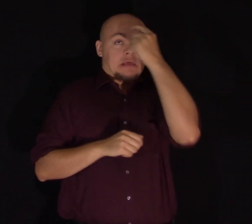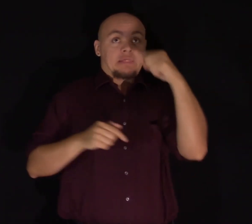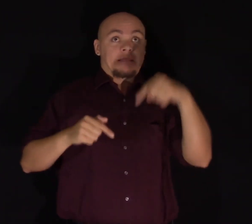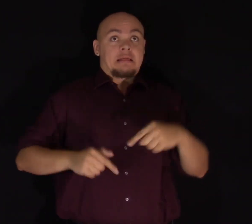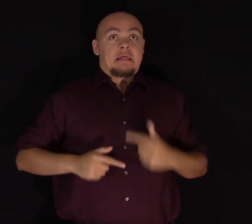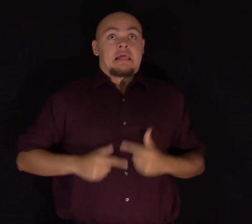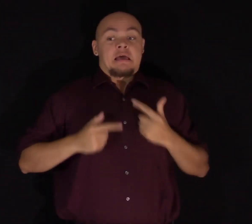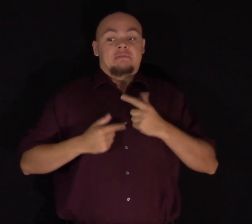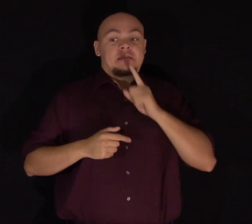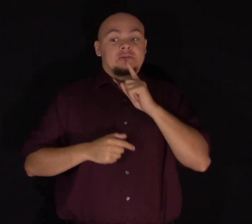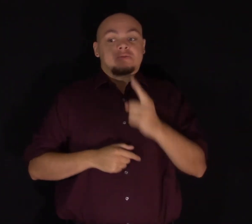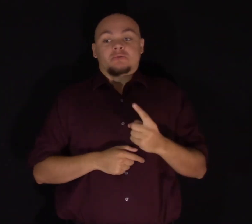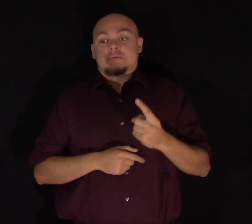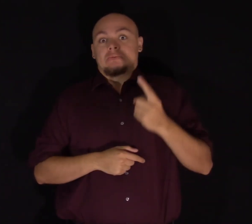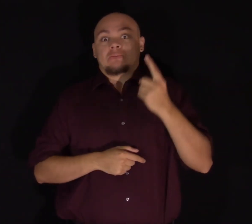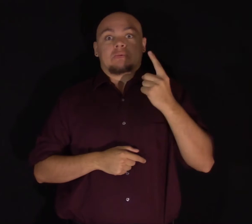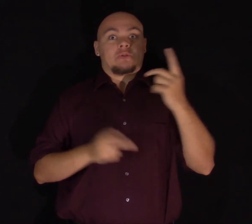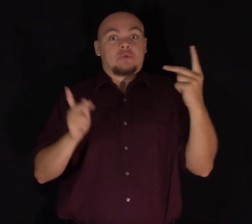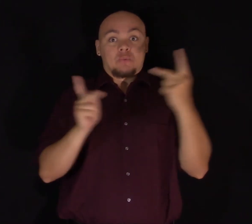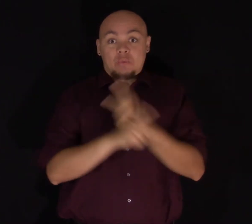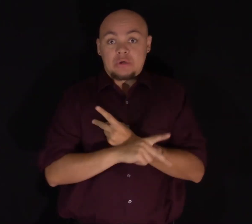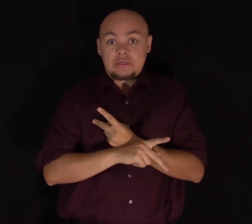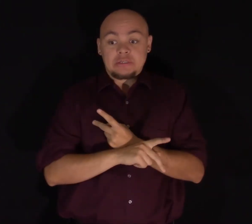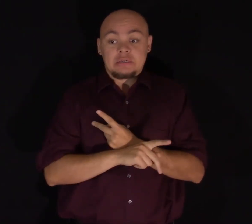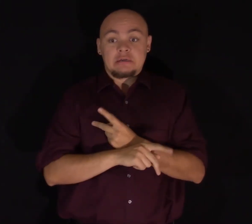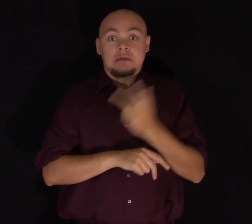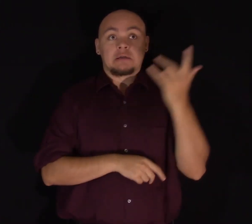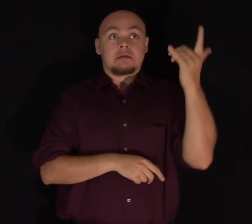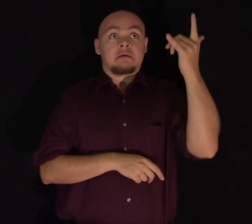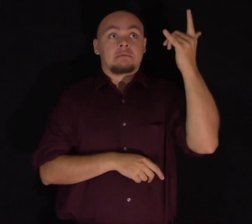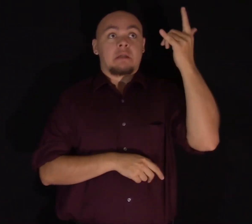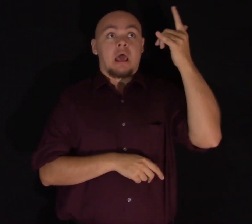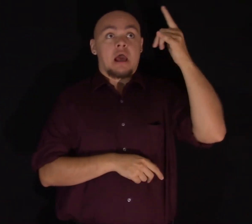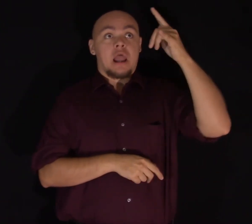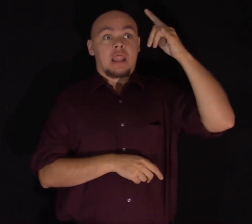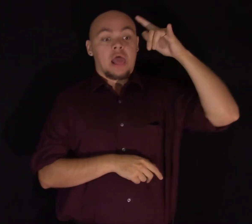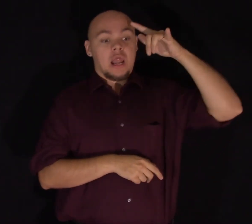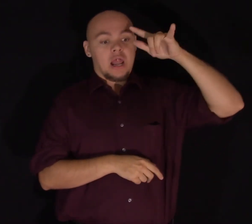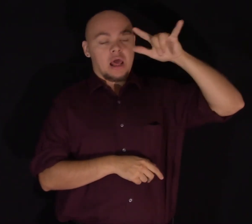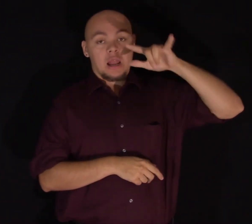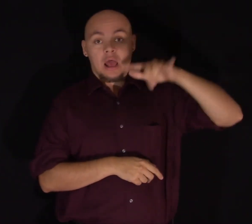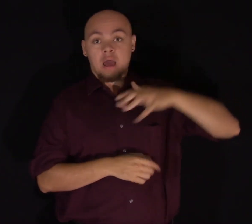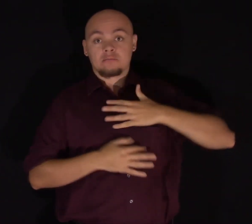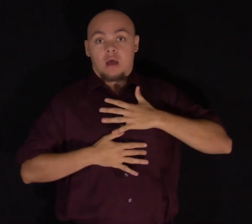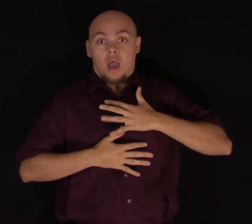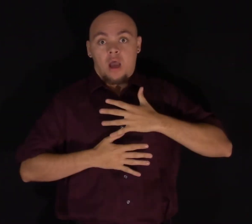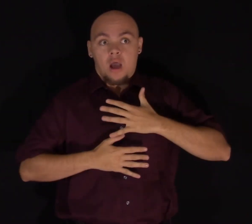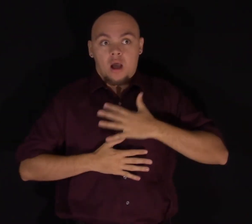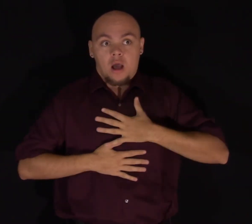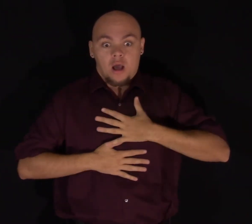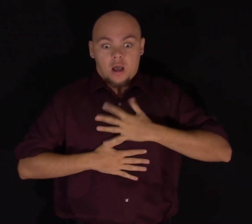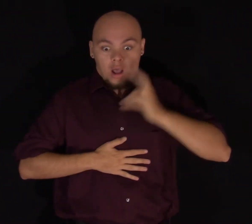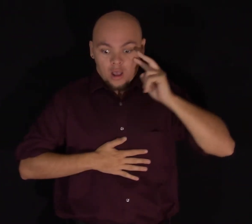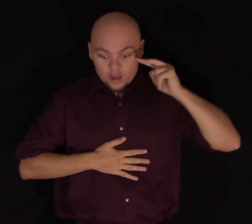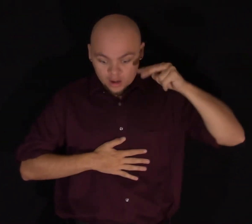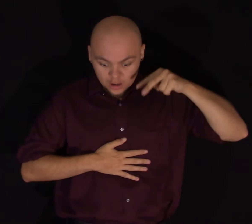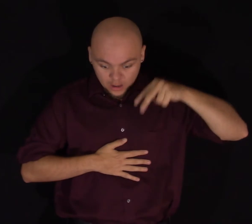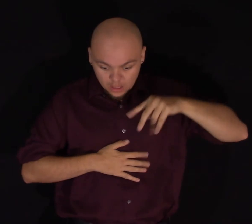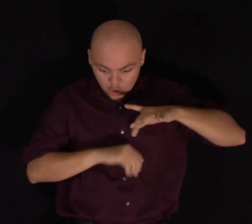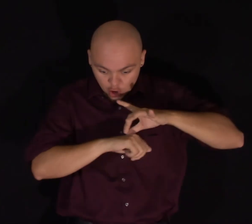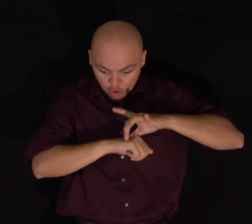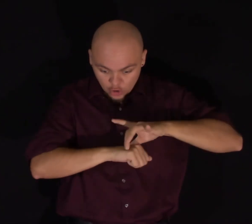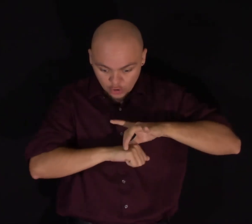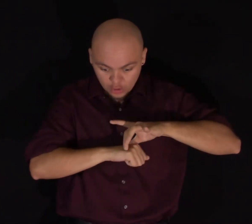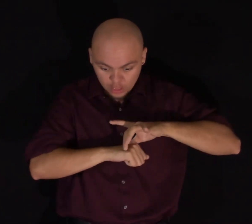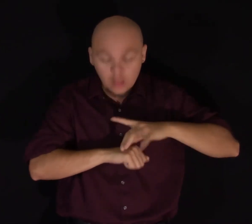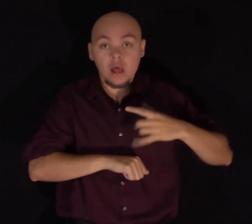them. And then we come falling down to earth, and I literally lose my breath as I see earth. And I was like,